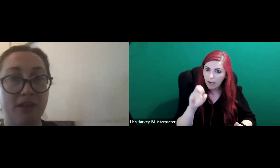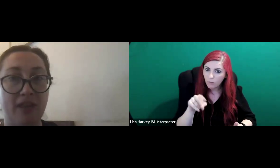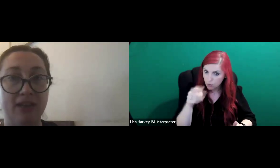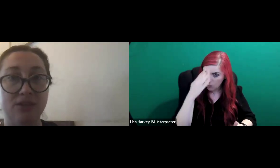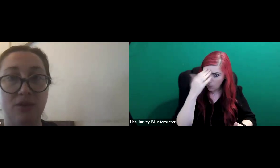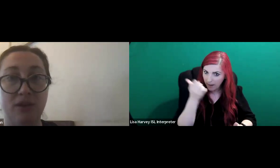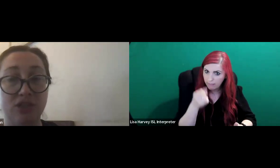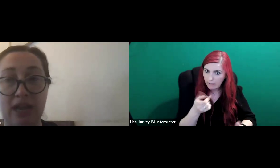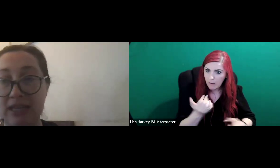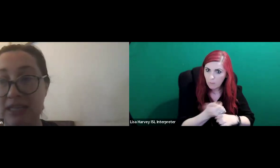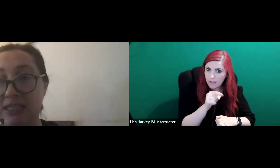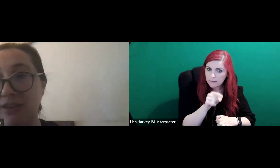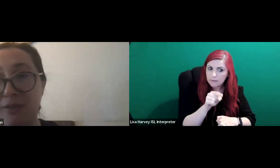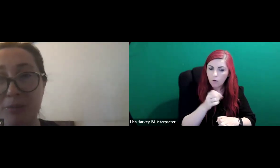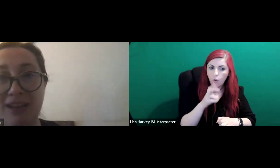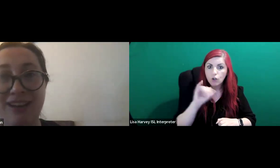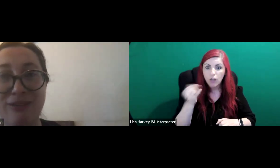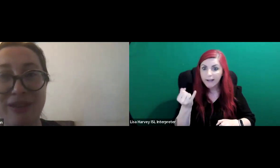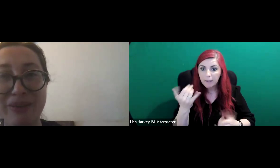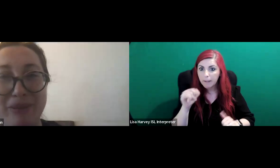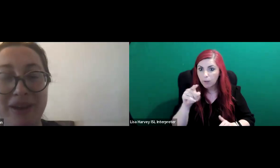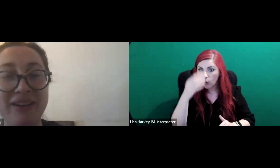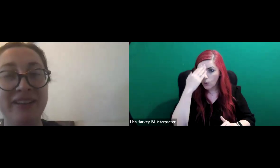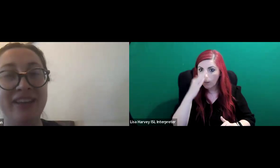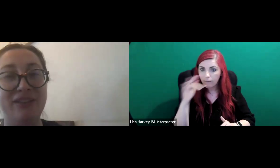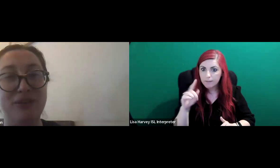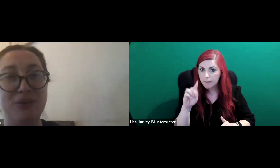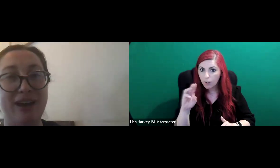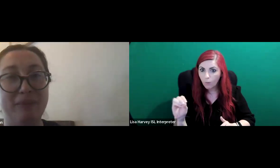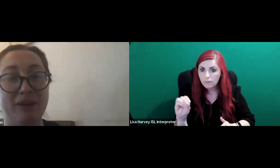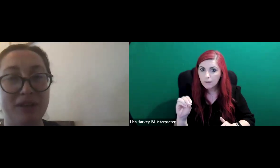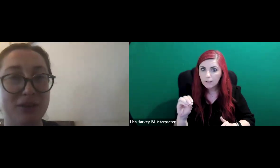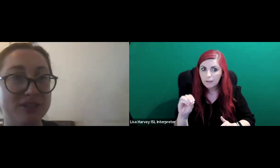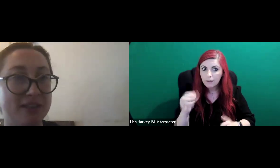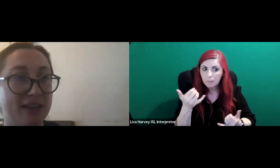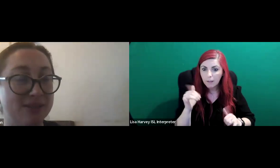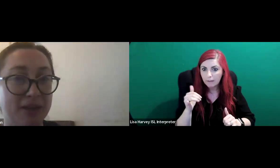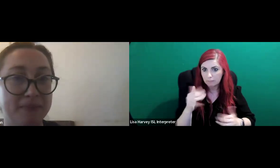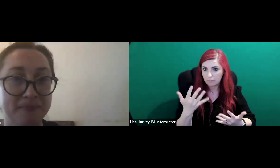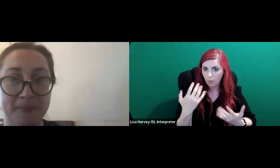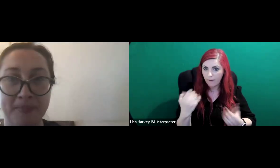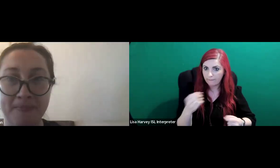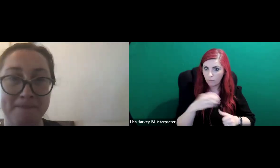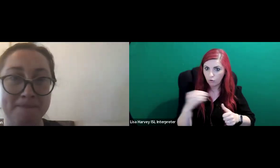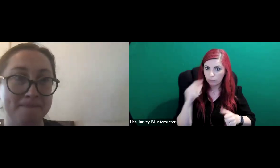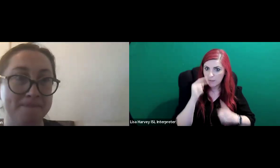want to comment on that, or Jackie, indeed, from the beginning of the webinar, if you have any thoughts on that as